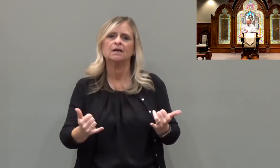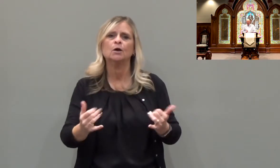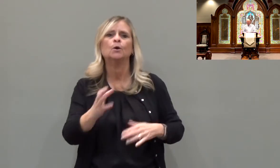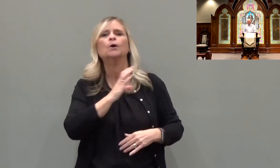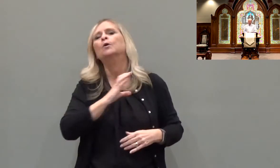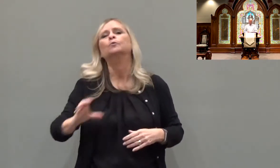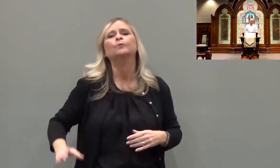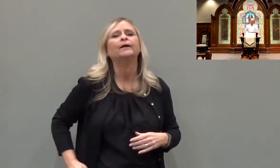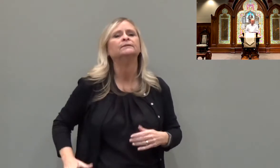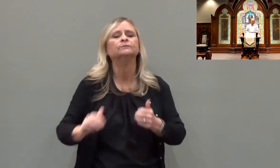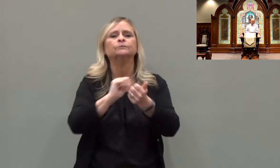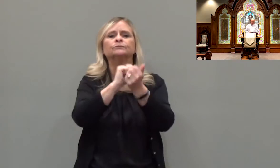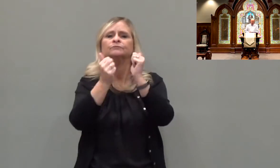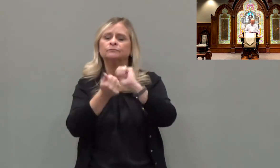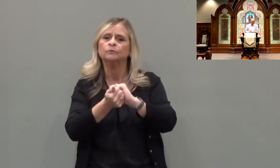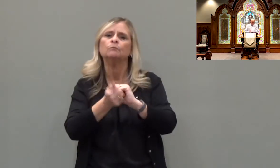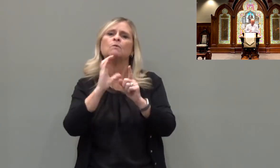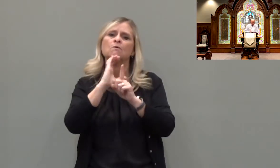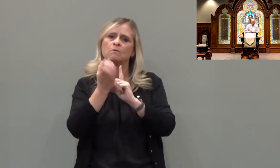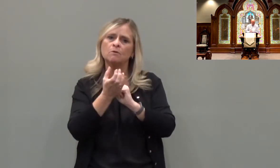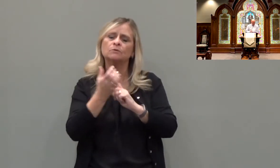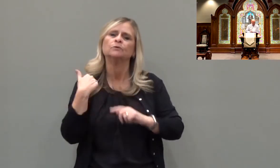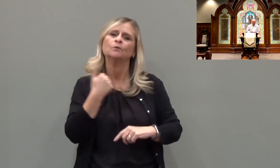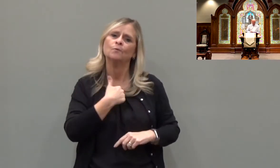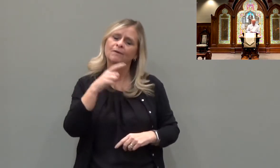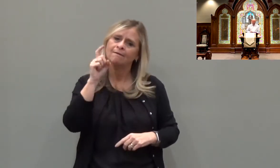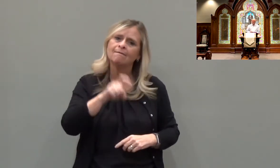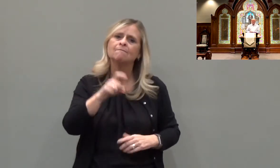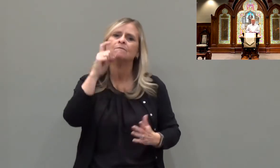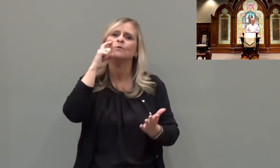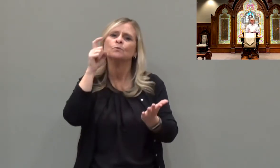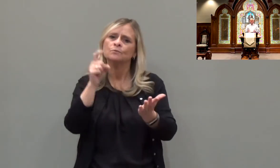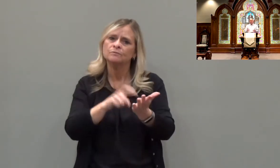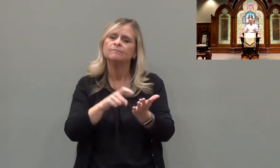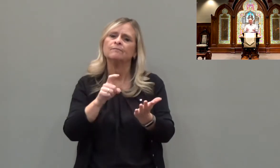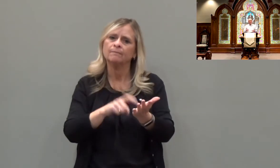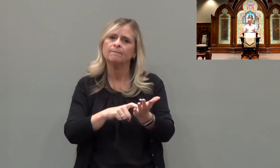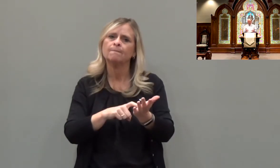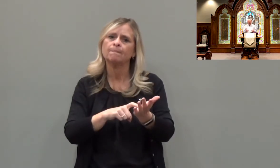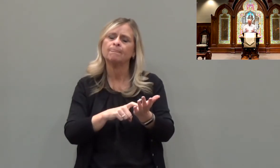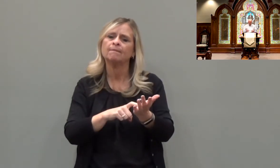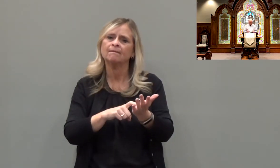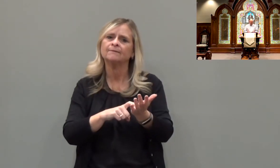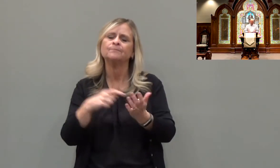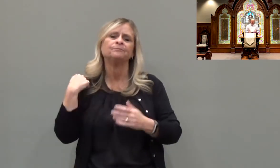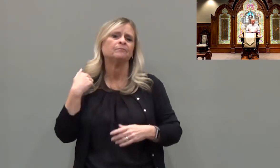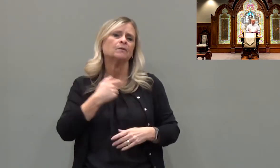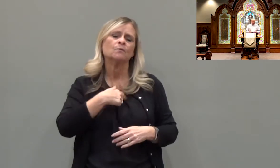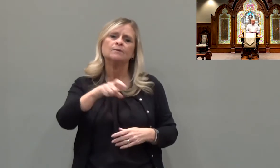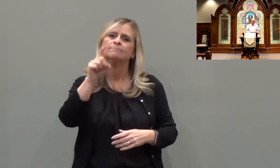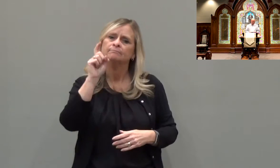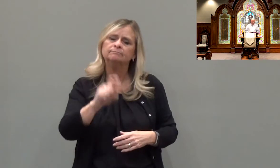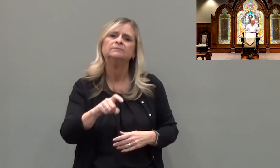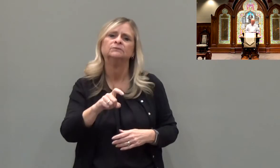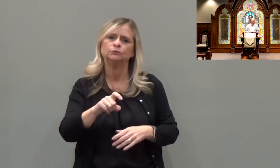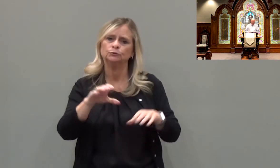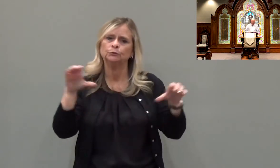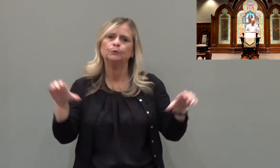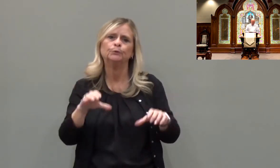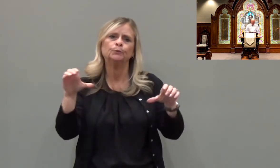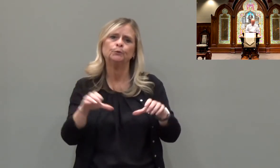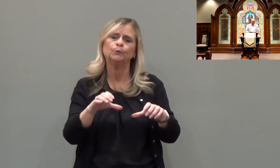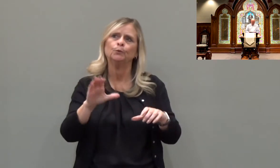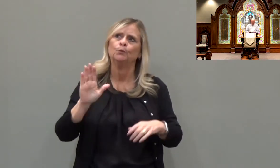the transformer of culture, and we have to recognize that we must do the